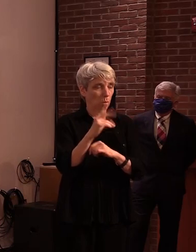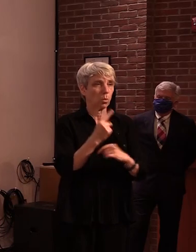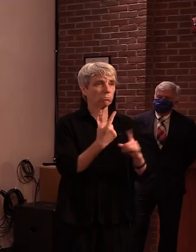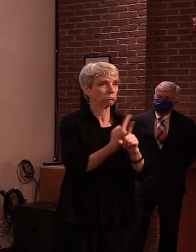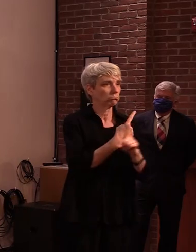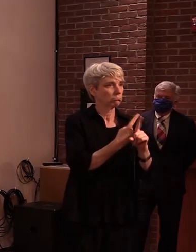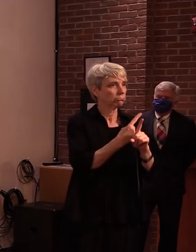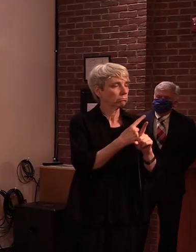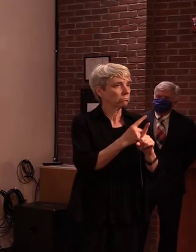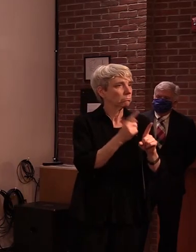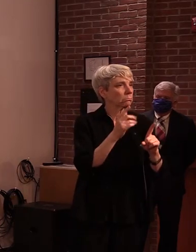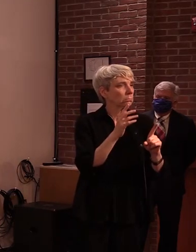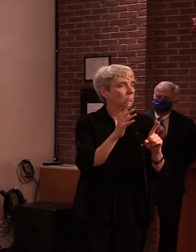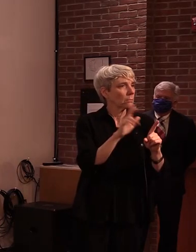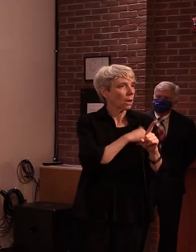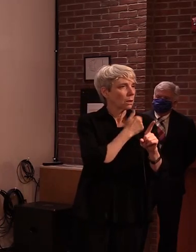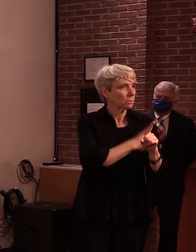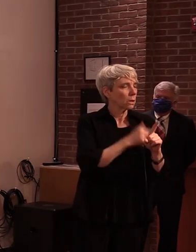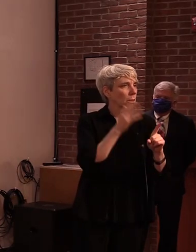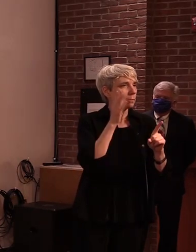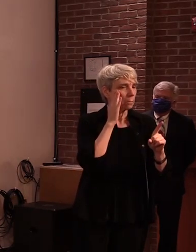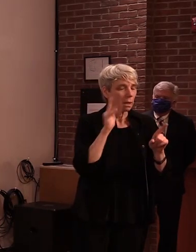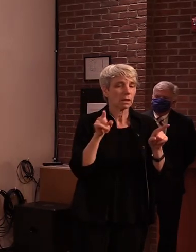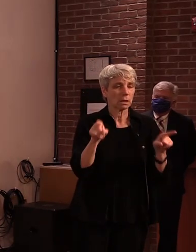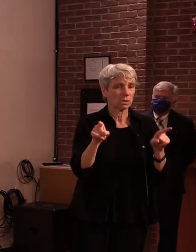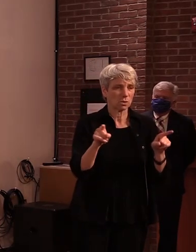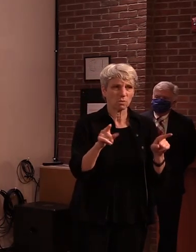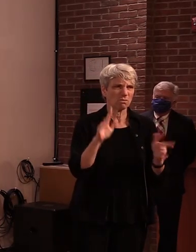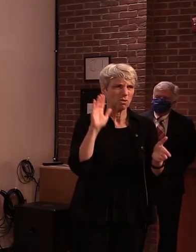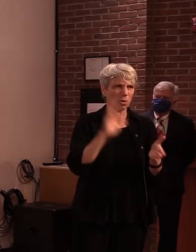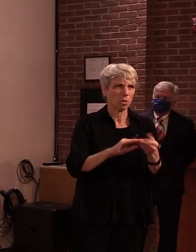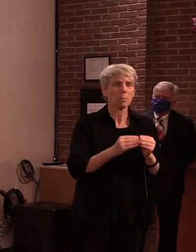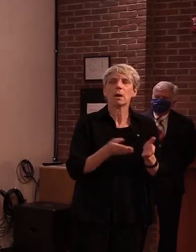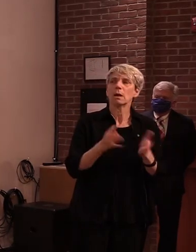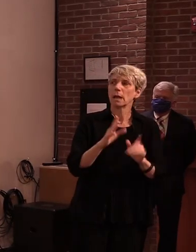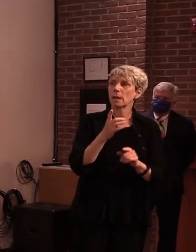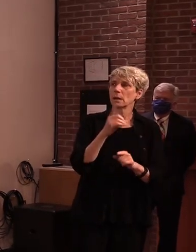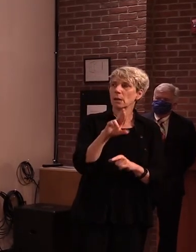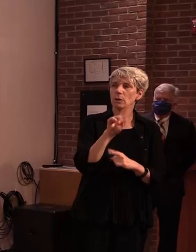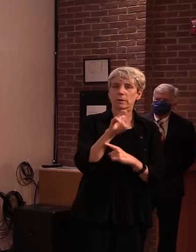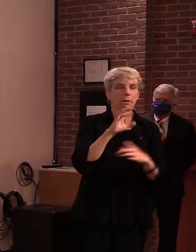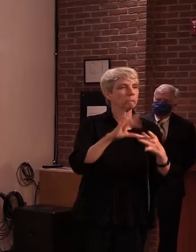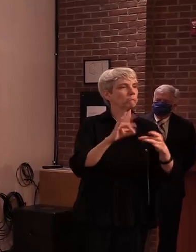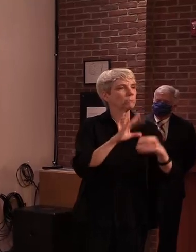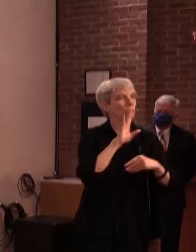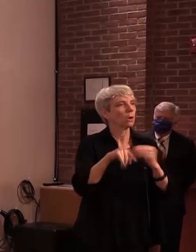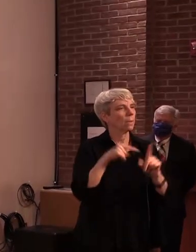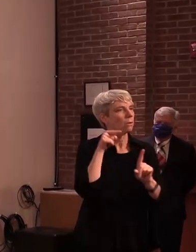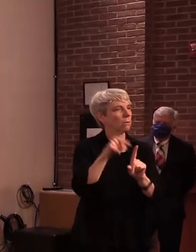prevalence in this state at this point in time, but I'll let Dr. Levine answer the technical aspect.